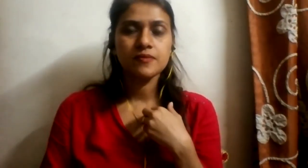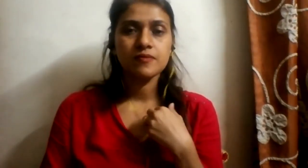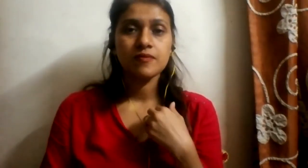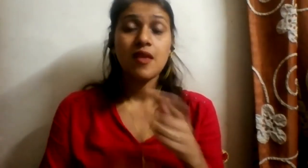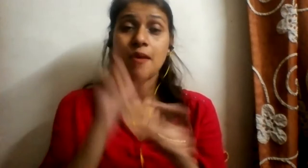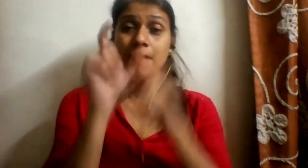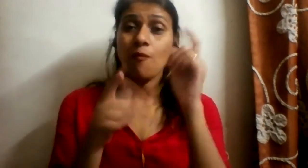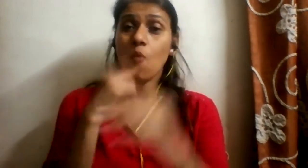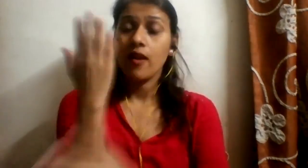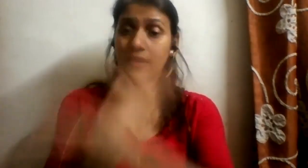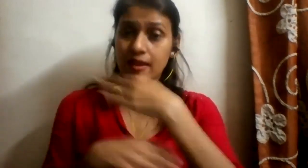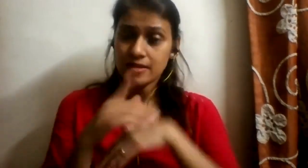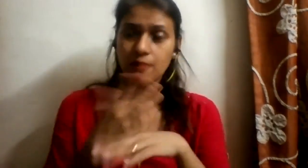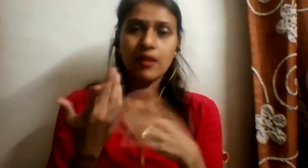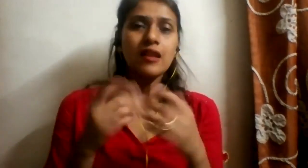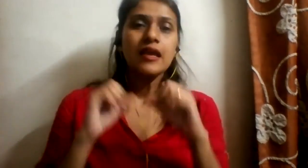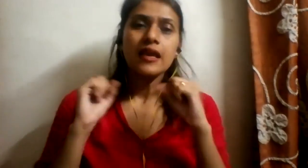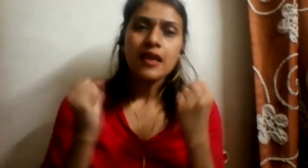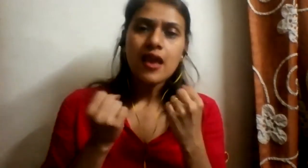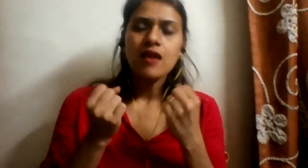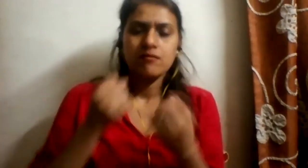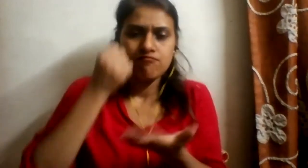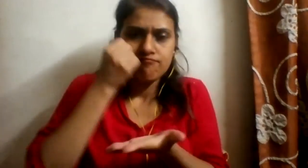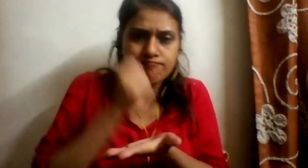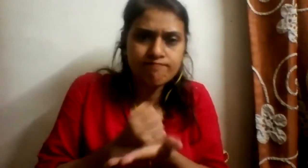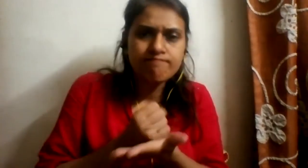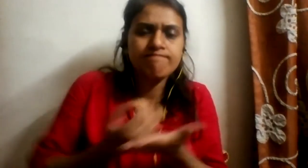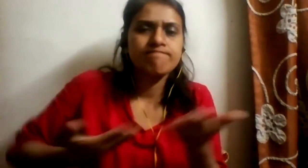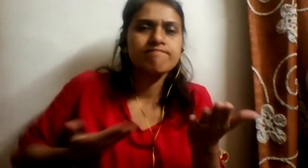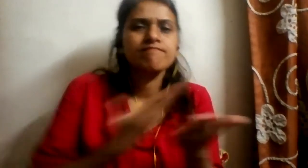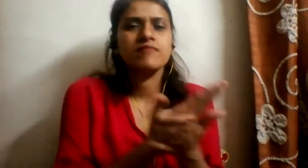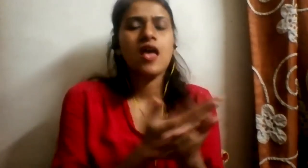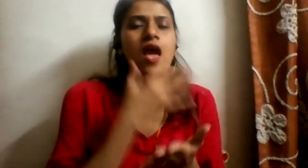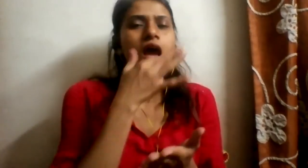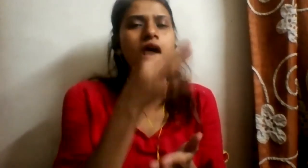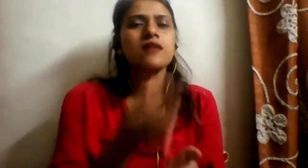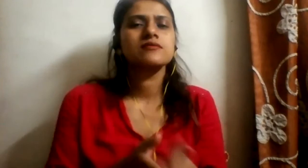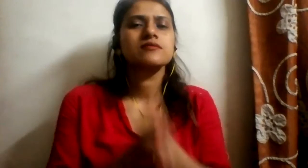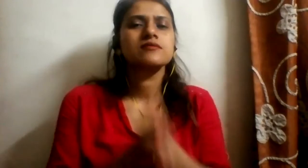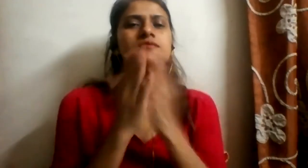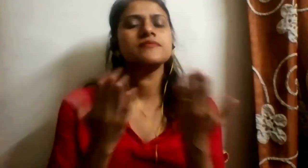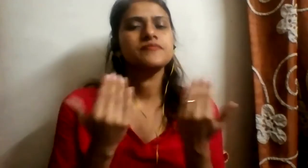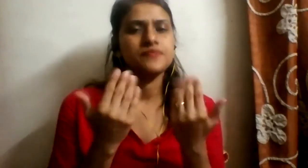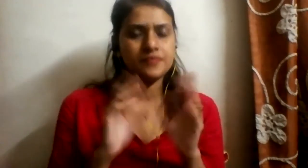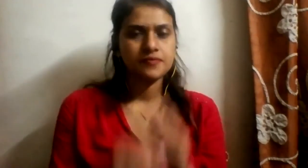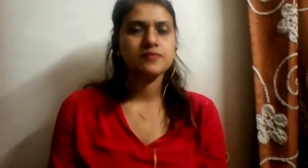are enabled to speak for their rights, verbalize, wherever there is infringement. Because unless you